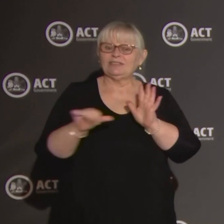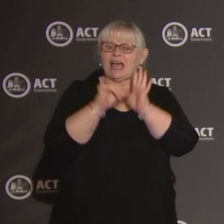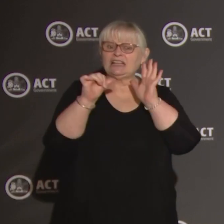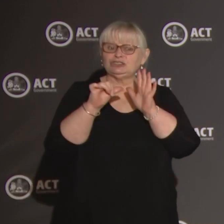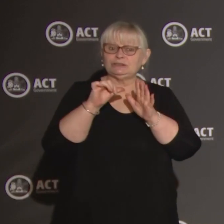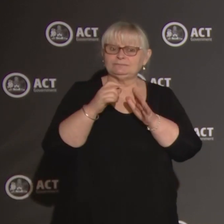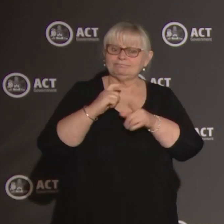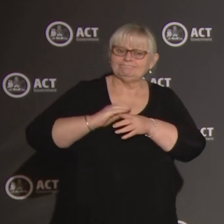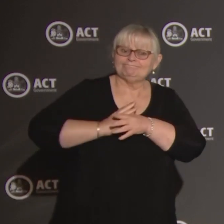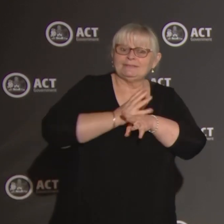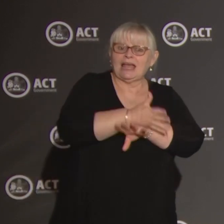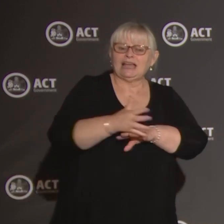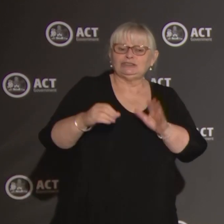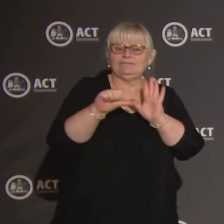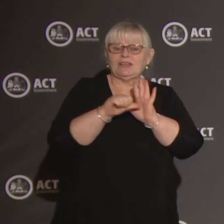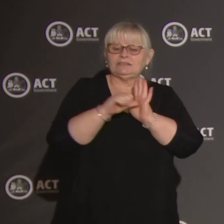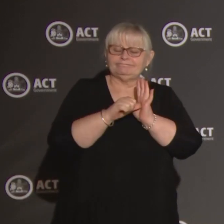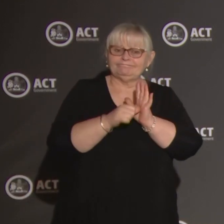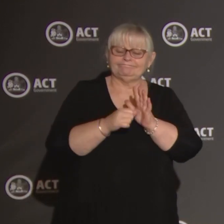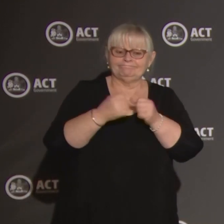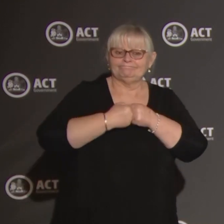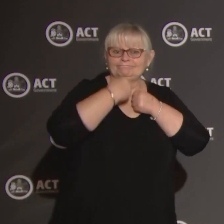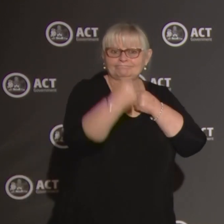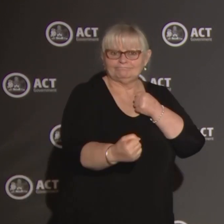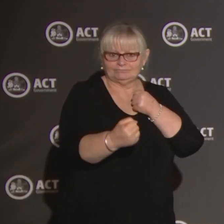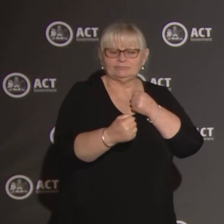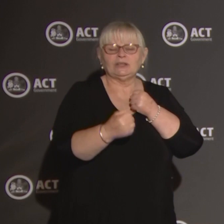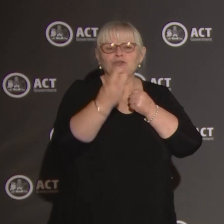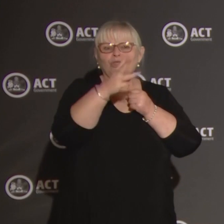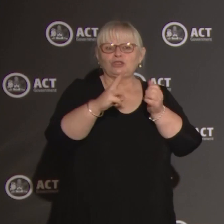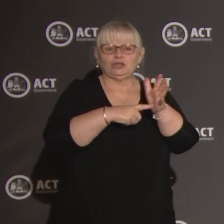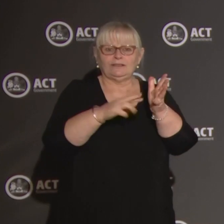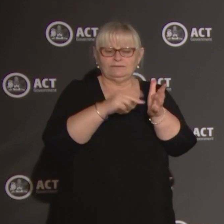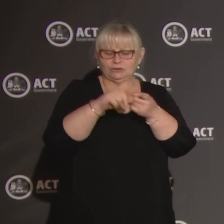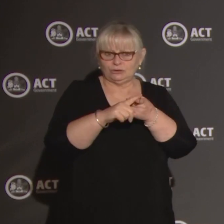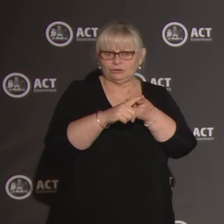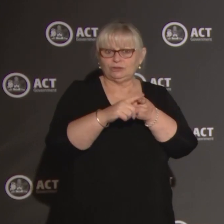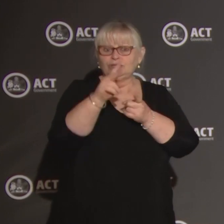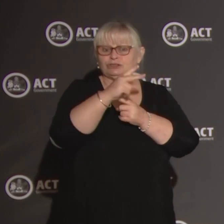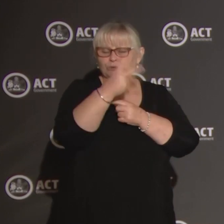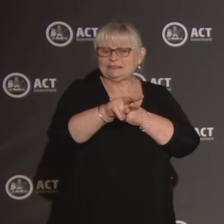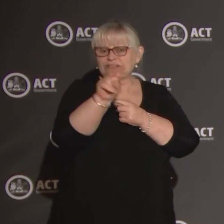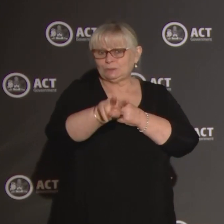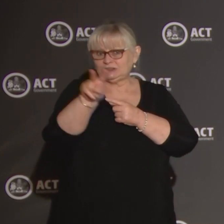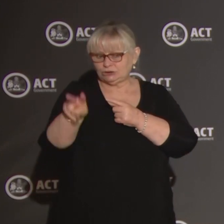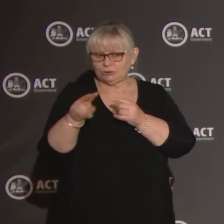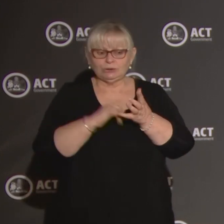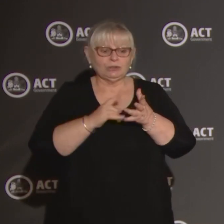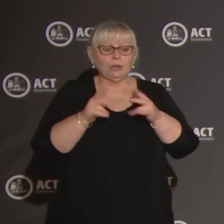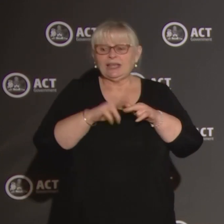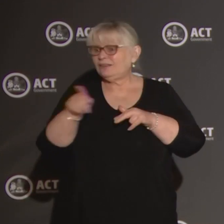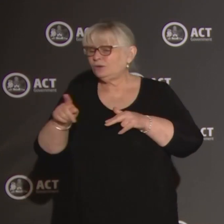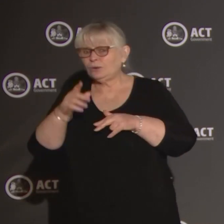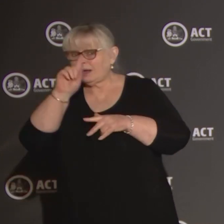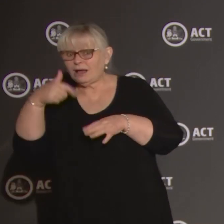been extended for 12 months to the 30th of June 2022 to ensure that Canberrans who are temporarily unable